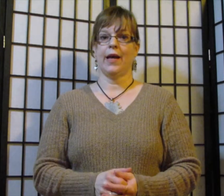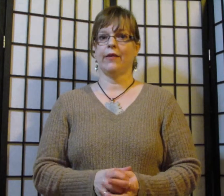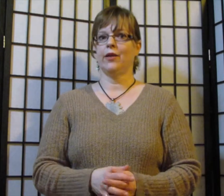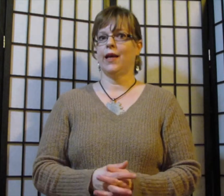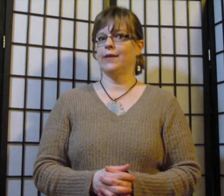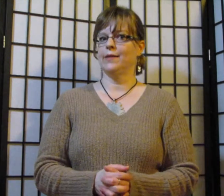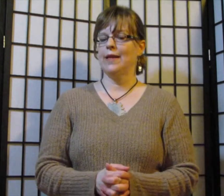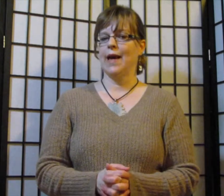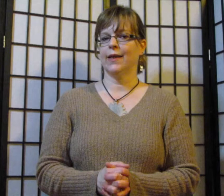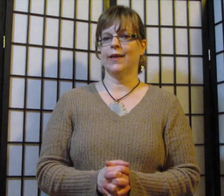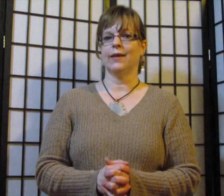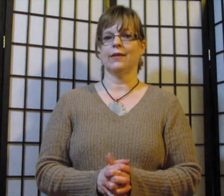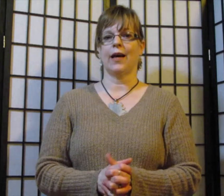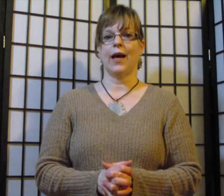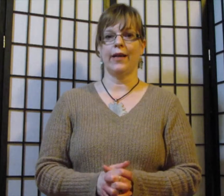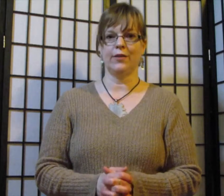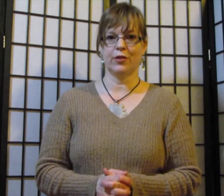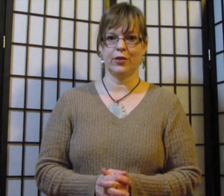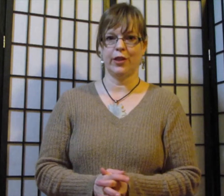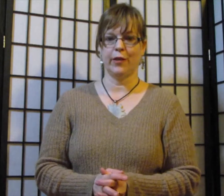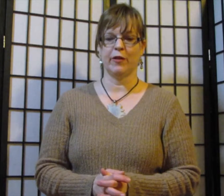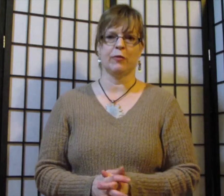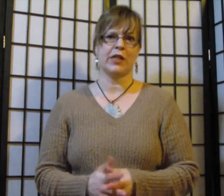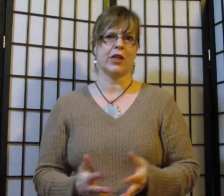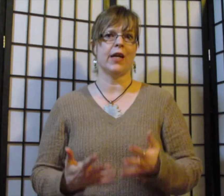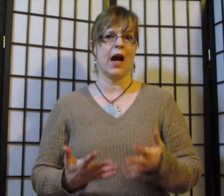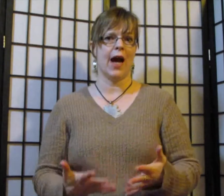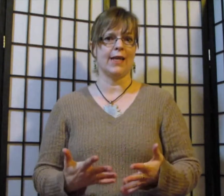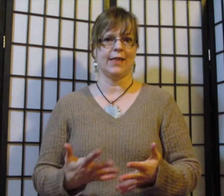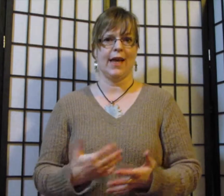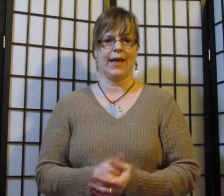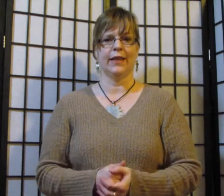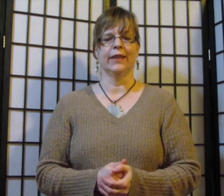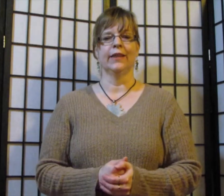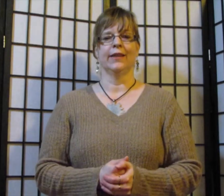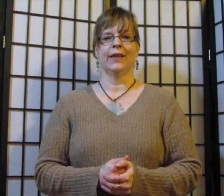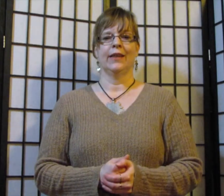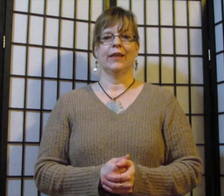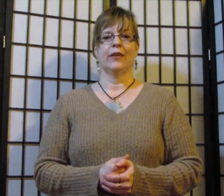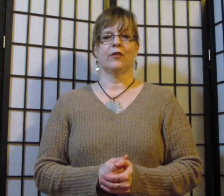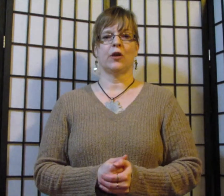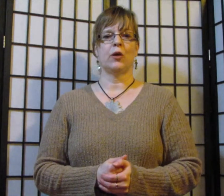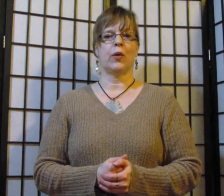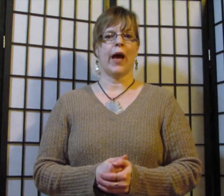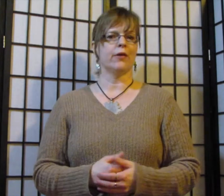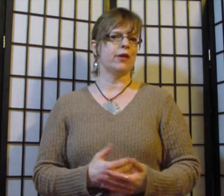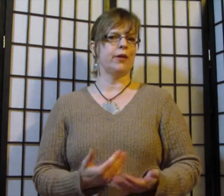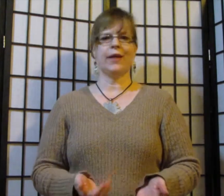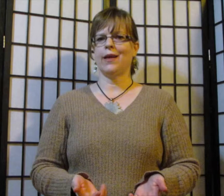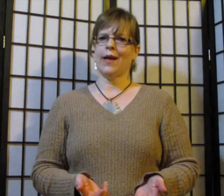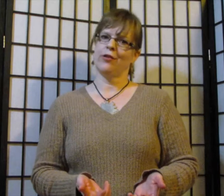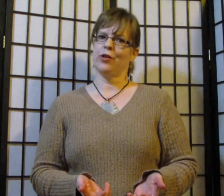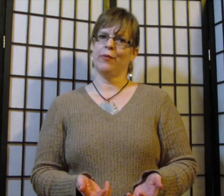Another nice snack is ice cream, especially on a hot day. So how do you eat an ice cream